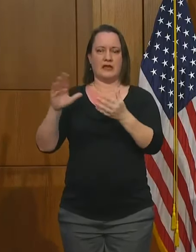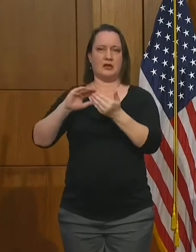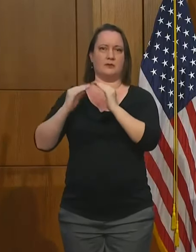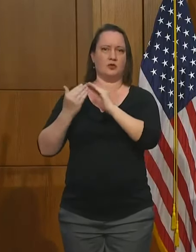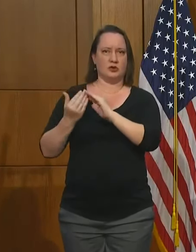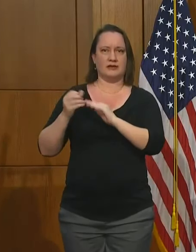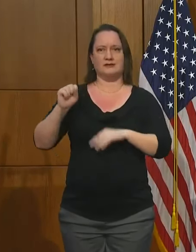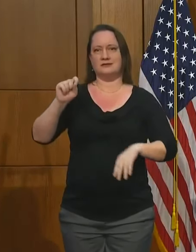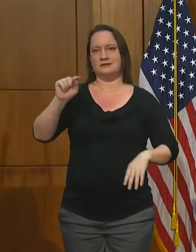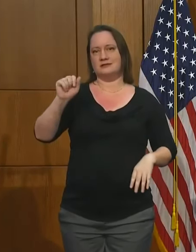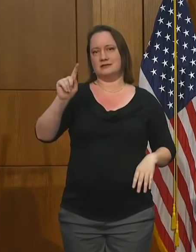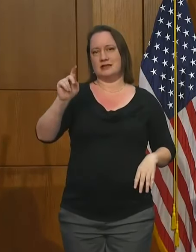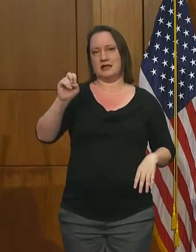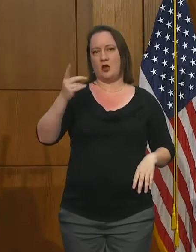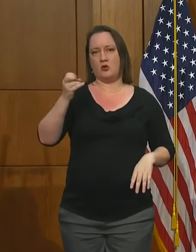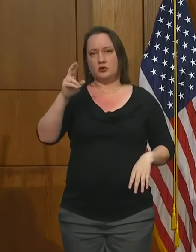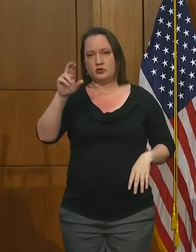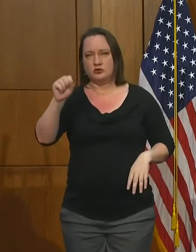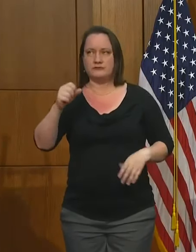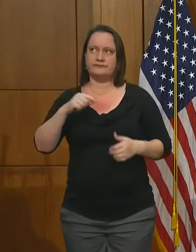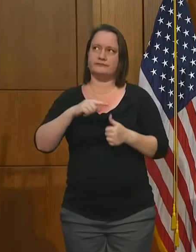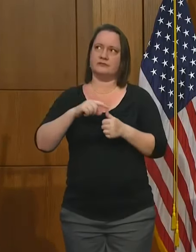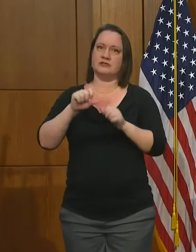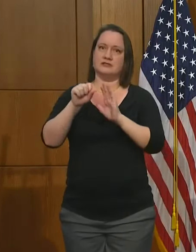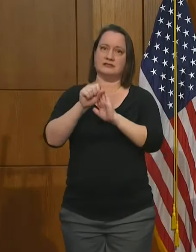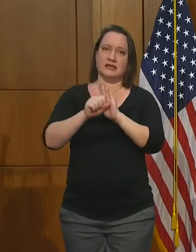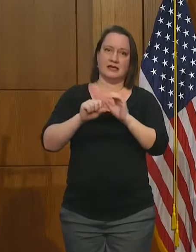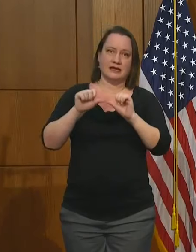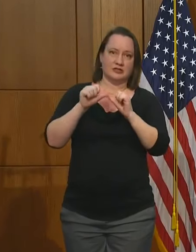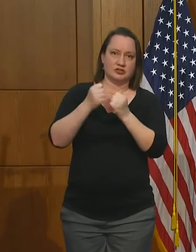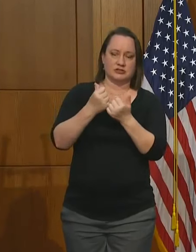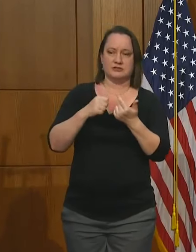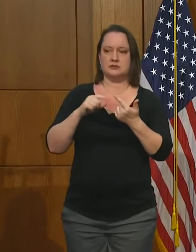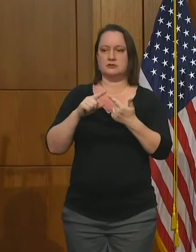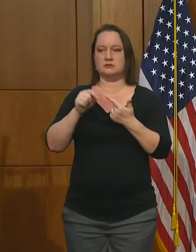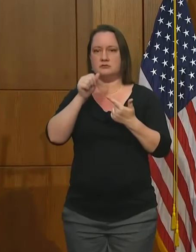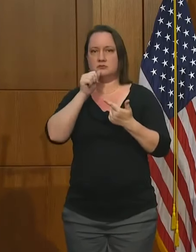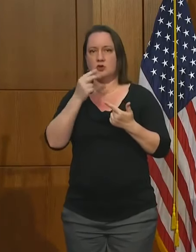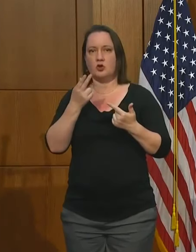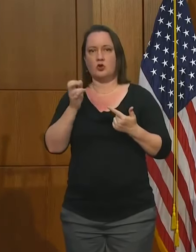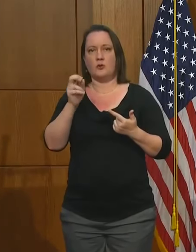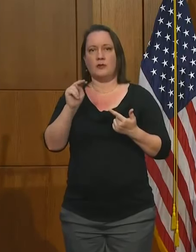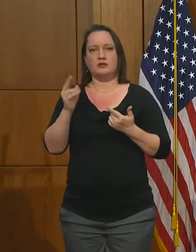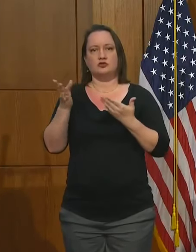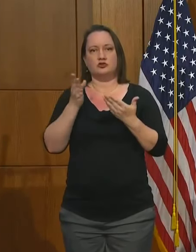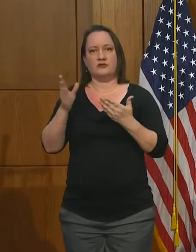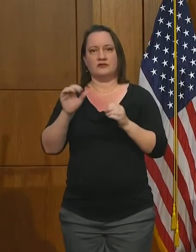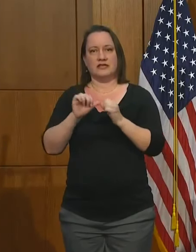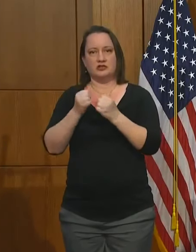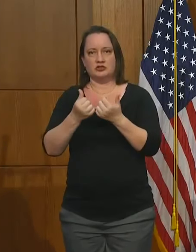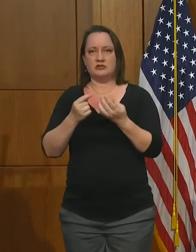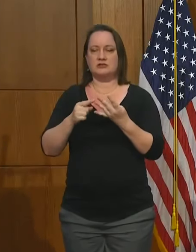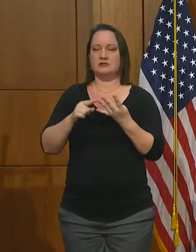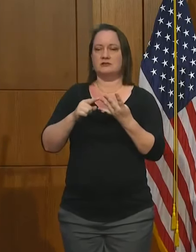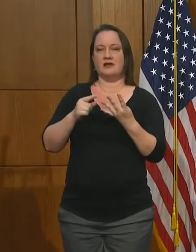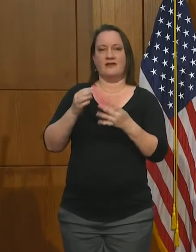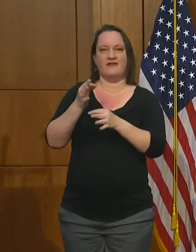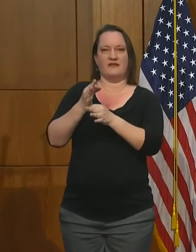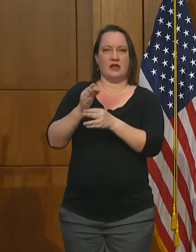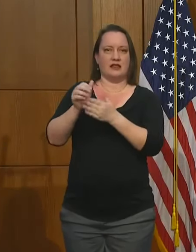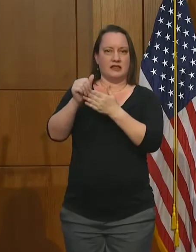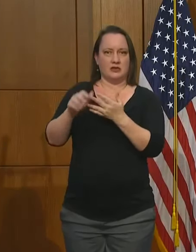stakeholders, such as state agencies, private human service agencies, and faith leaders and community